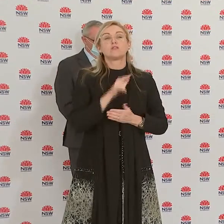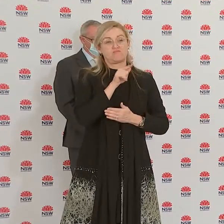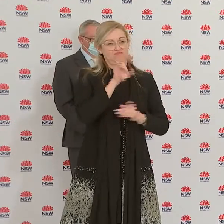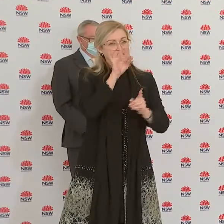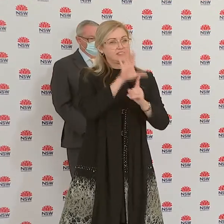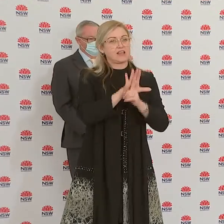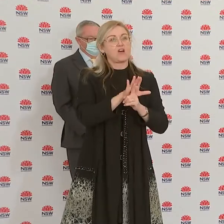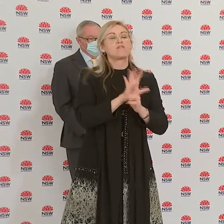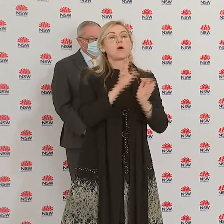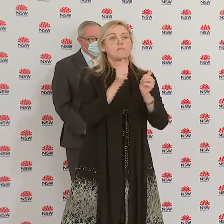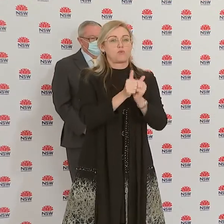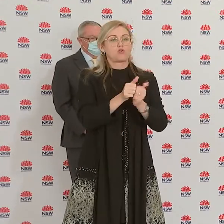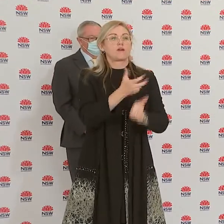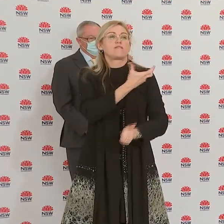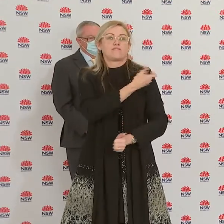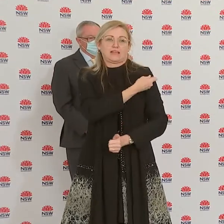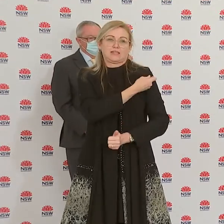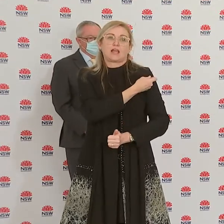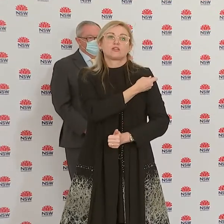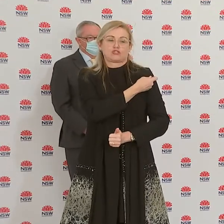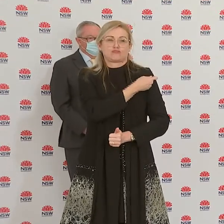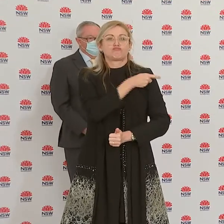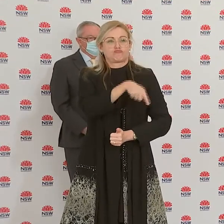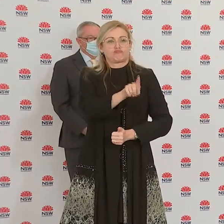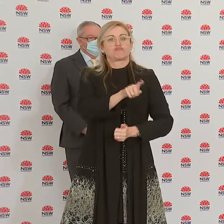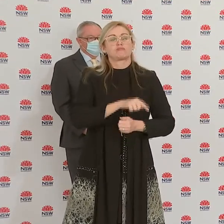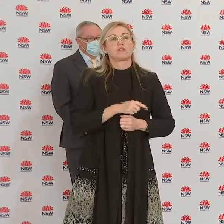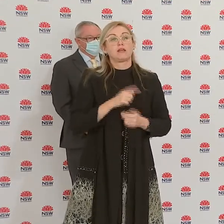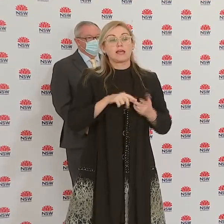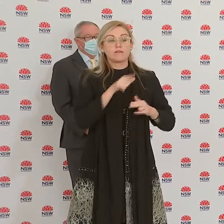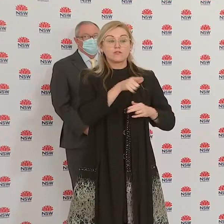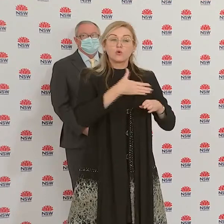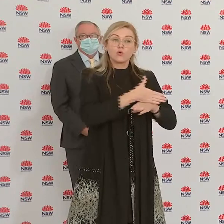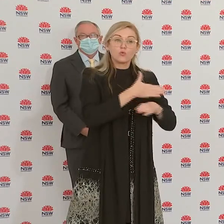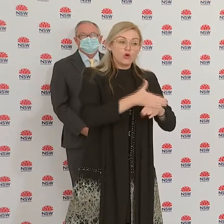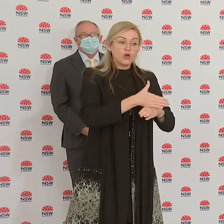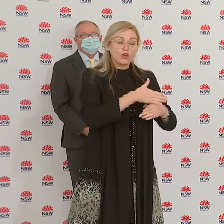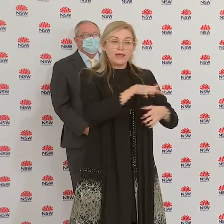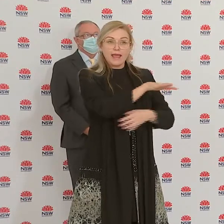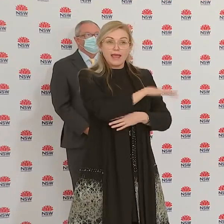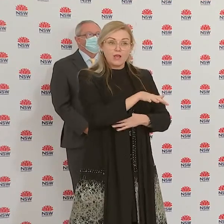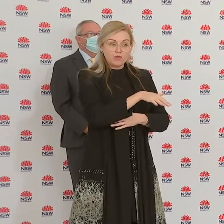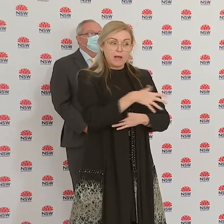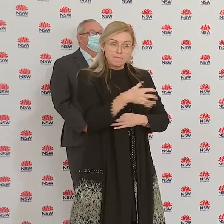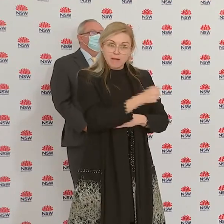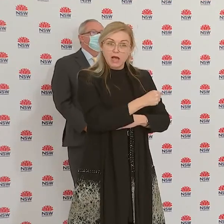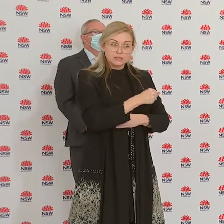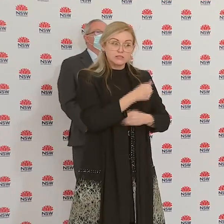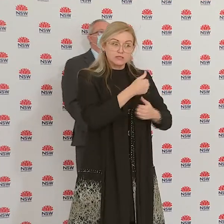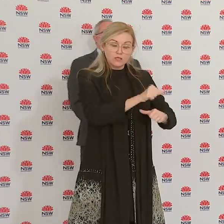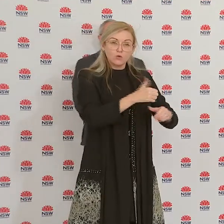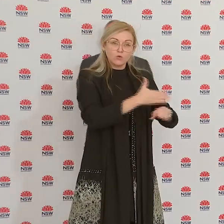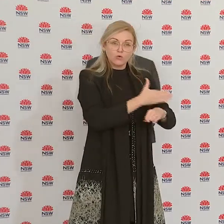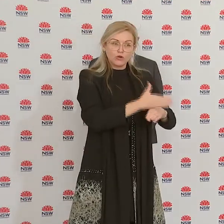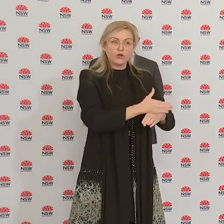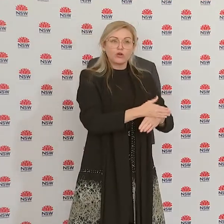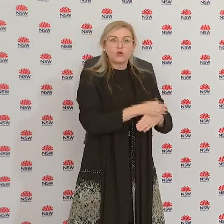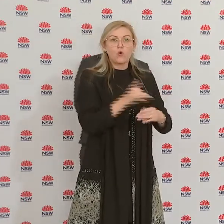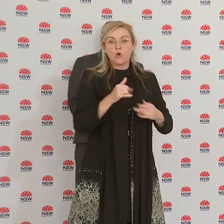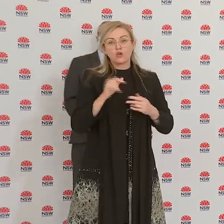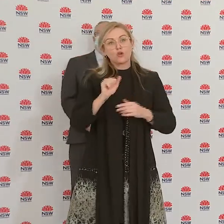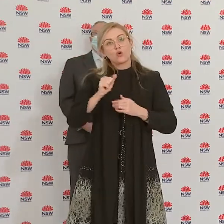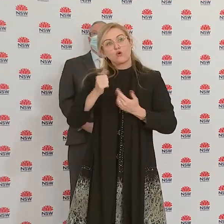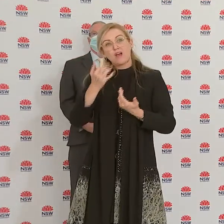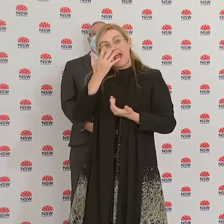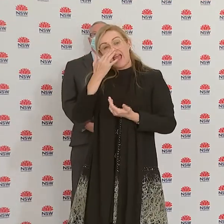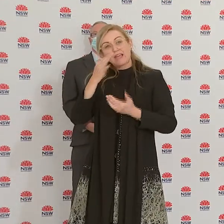work, in authorised work, especially those in health settings, those that are more vulnerable. It's really important for as many of us as possible to come